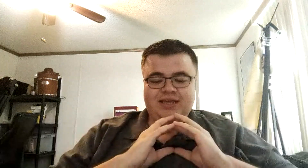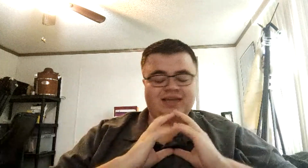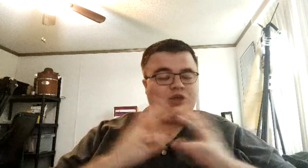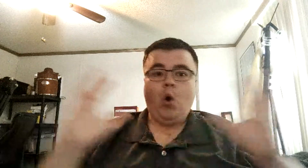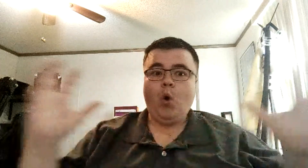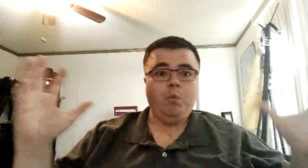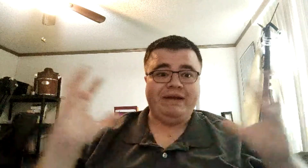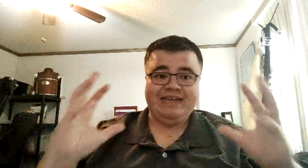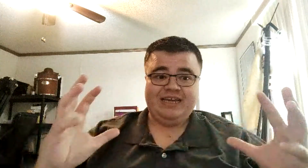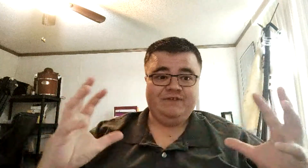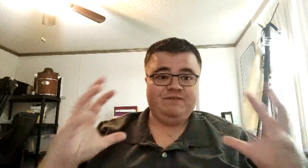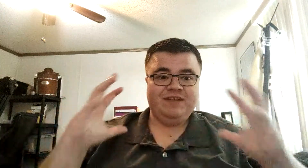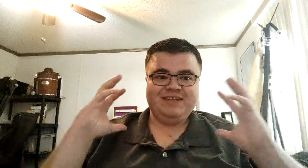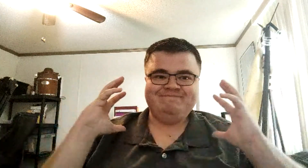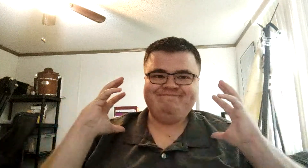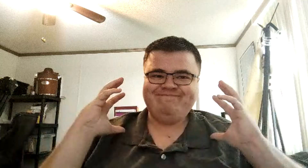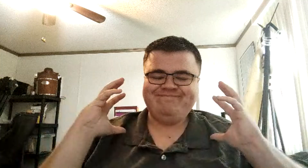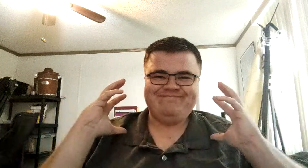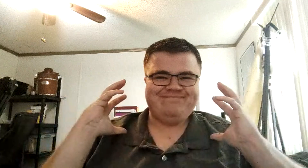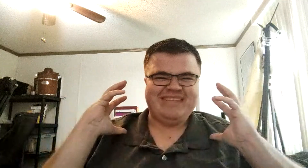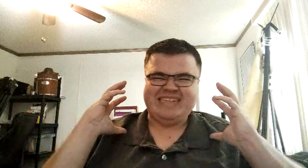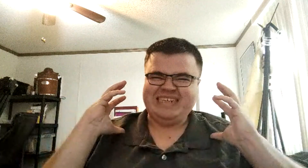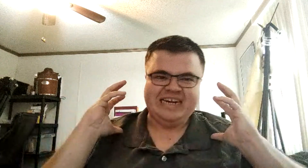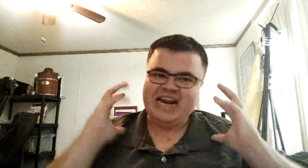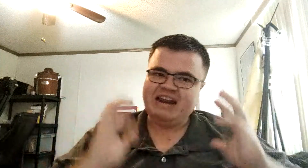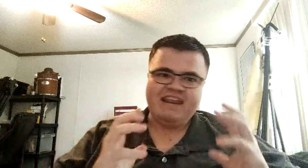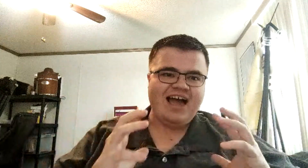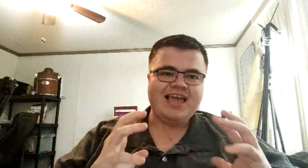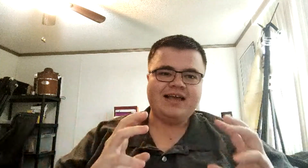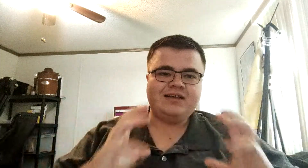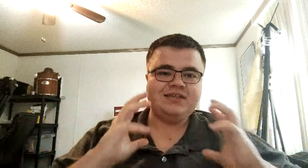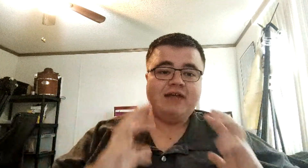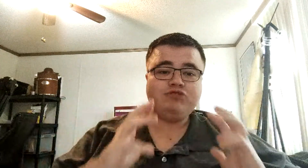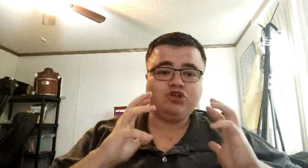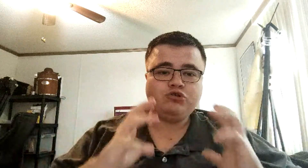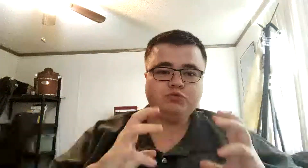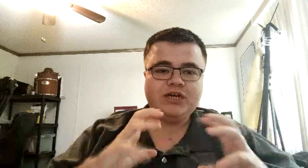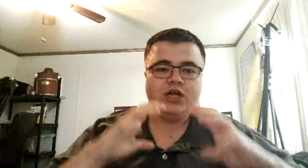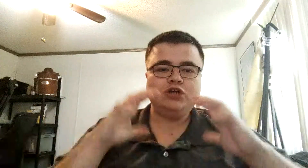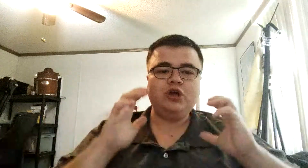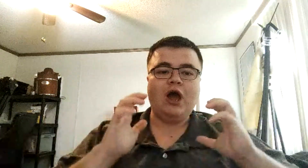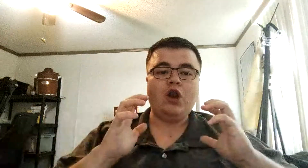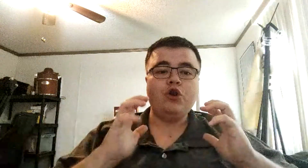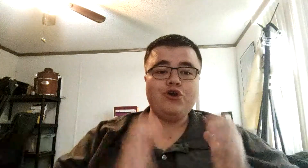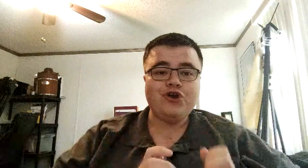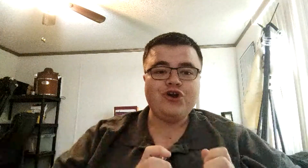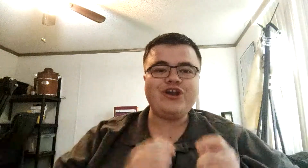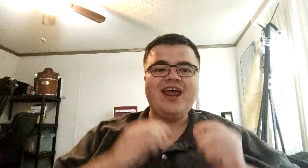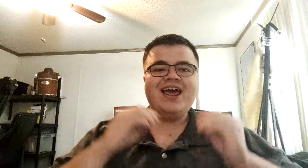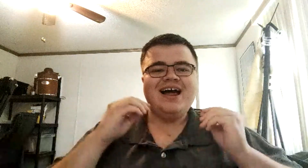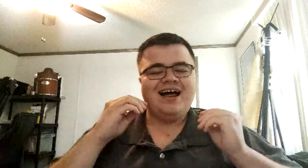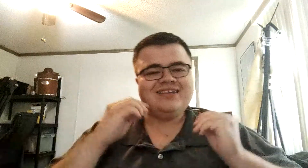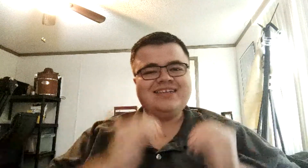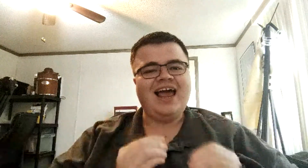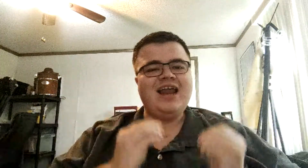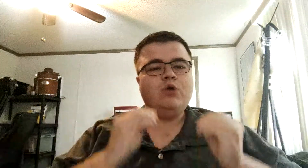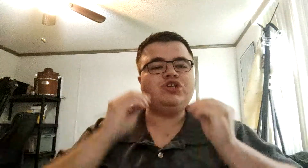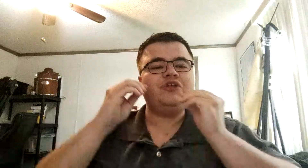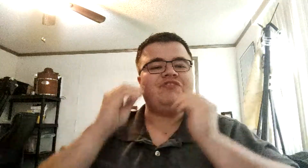His whole belief didn't like deaf children to learn a sign language